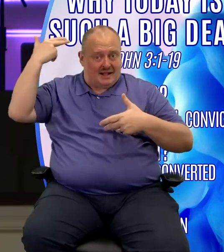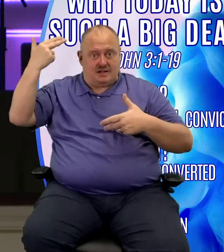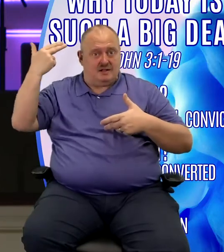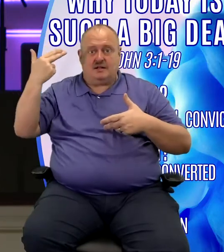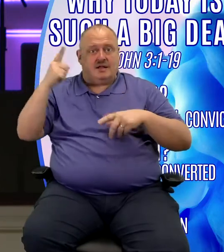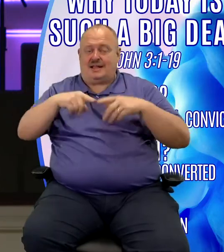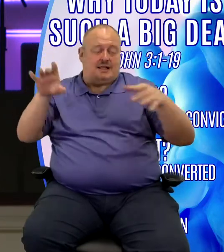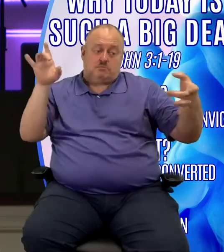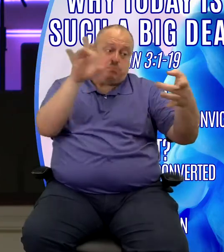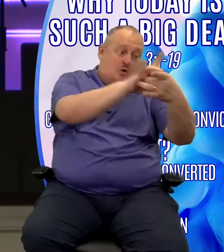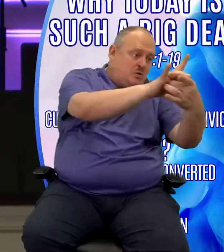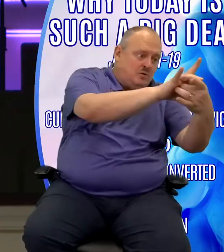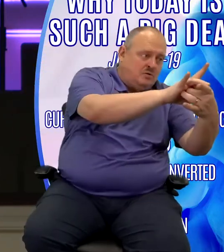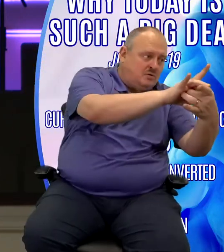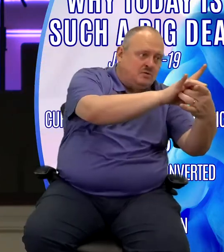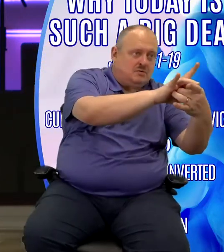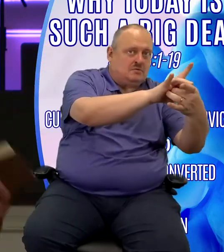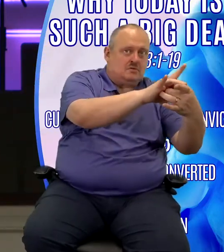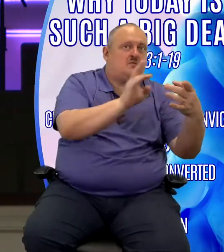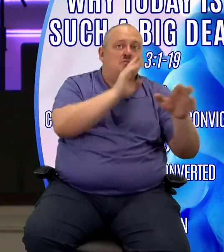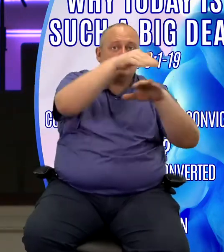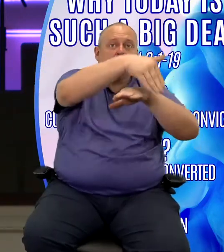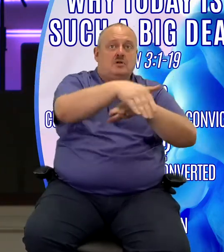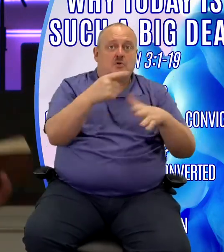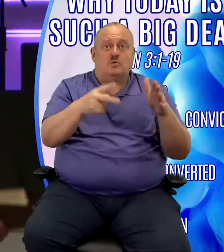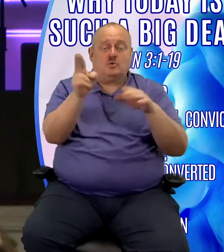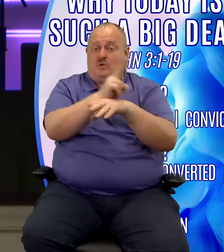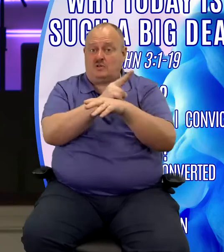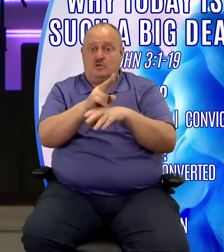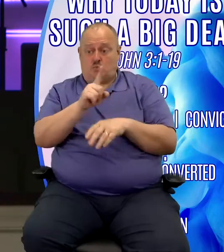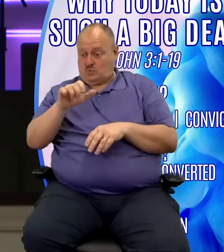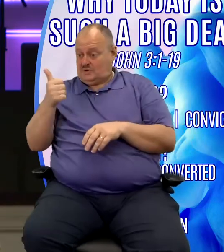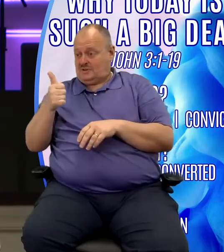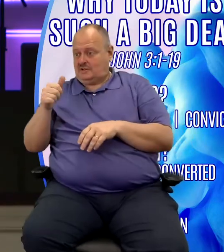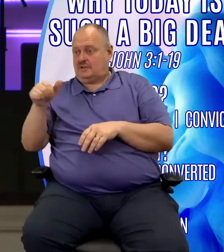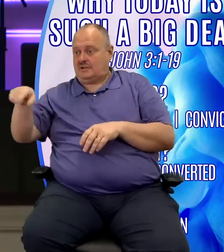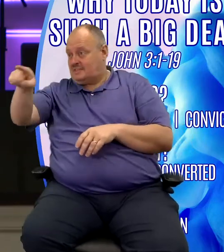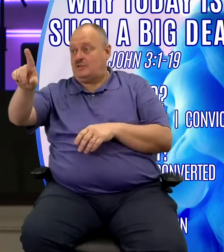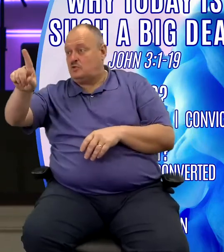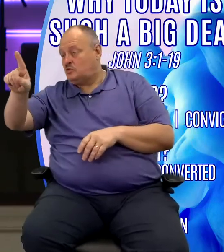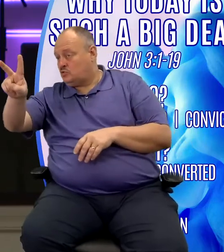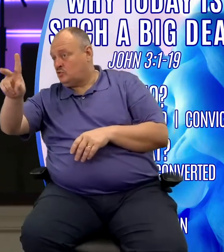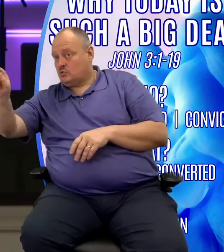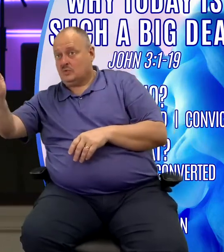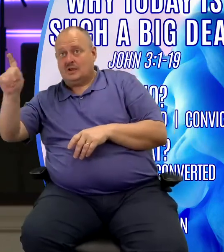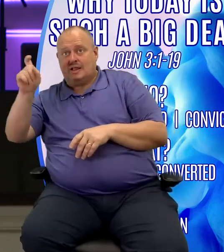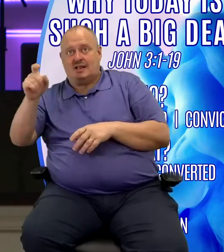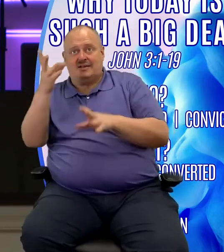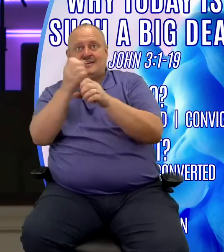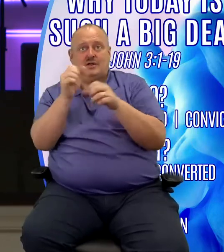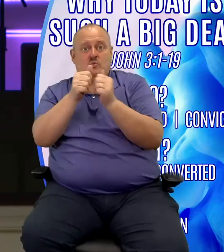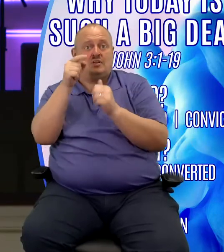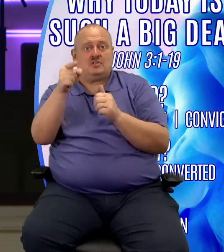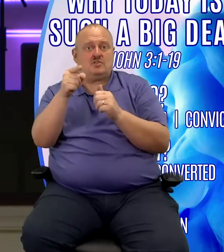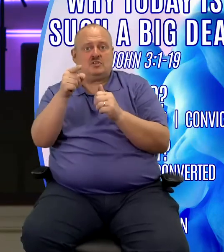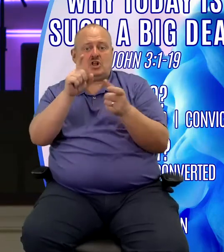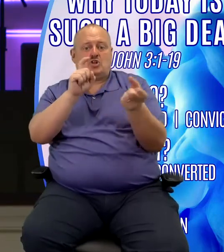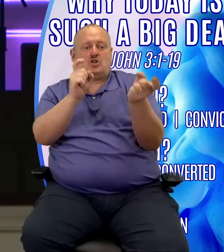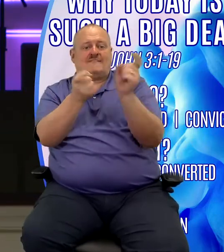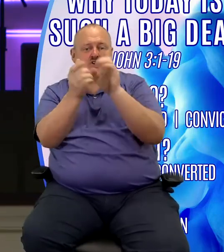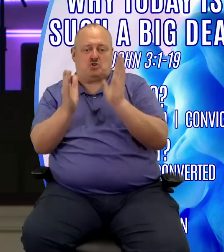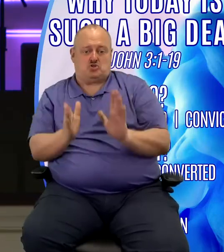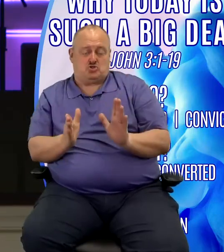the wall across the ocean. In fact, what we use is 110, they use 220, and so you actually have to take with you a converter.